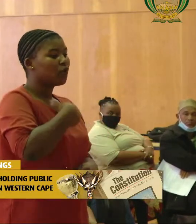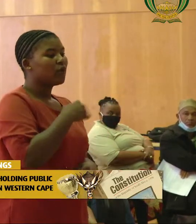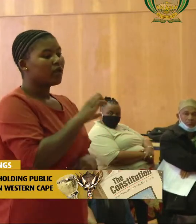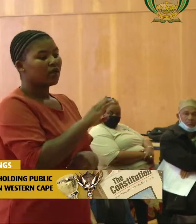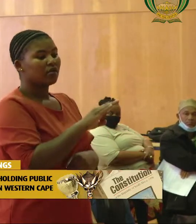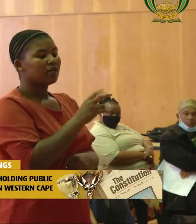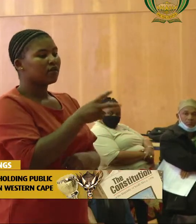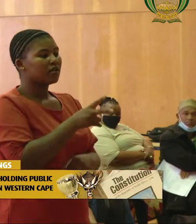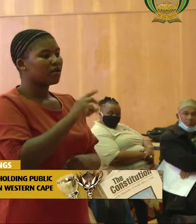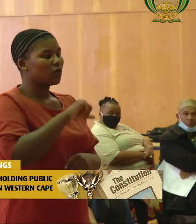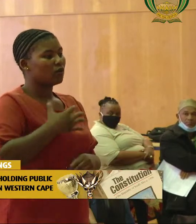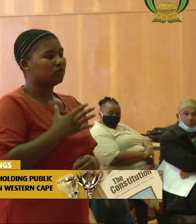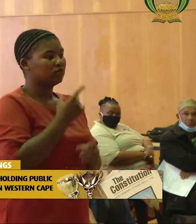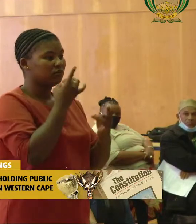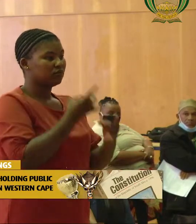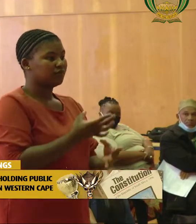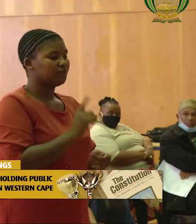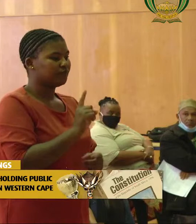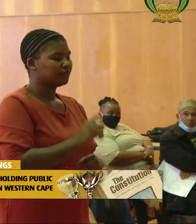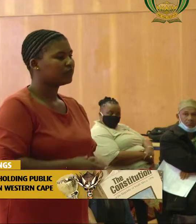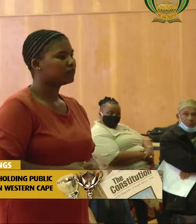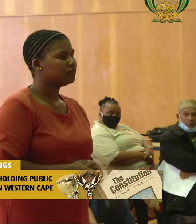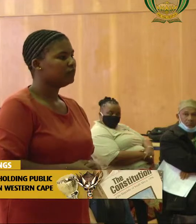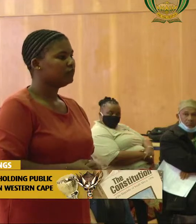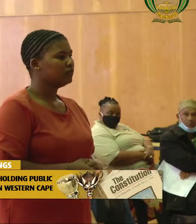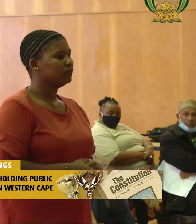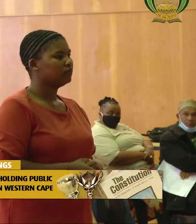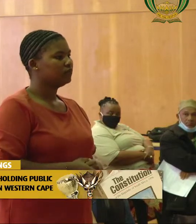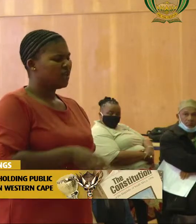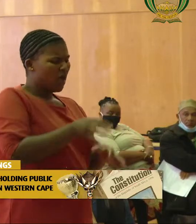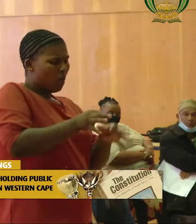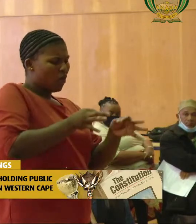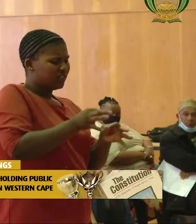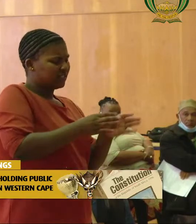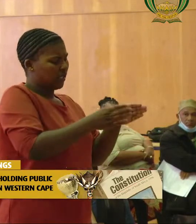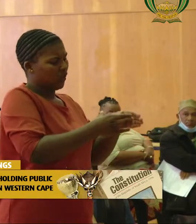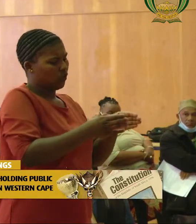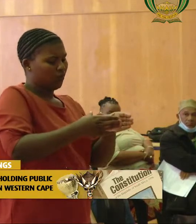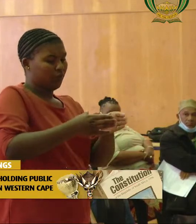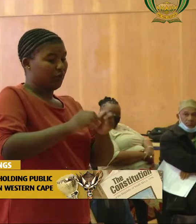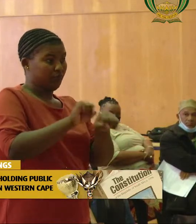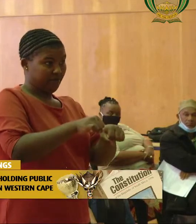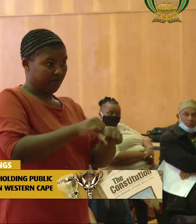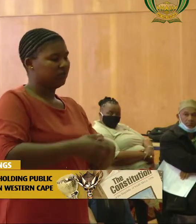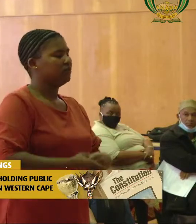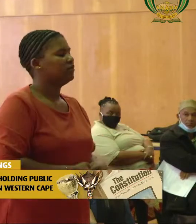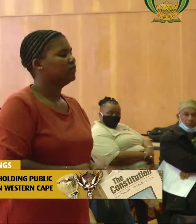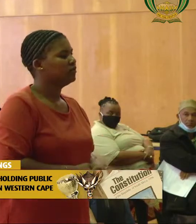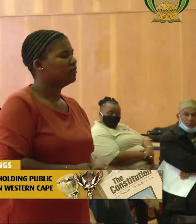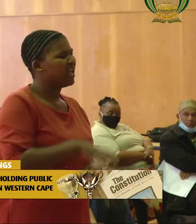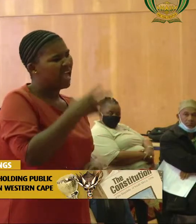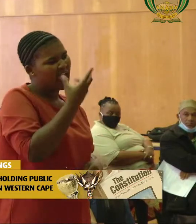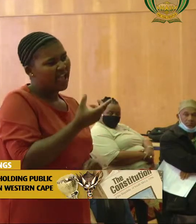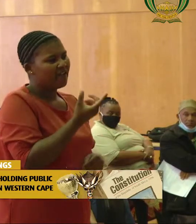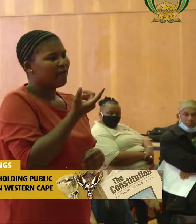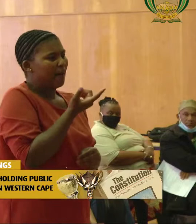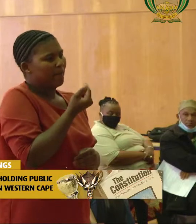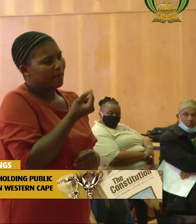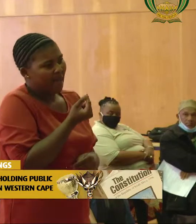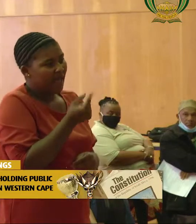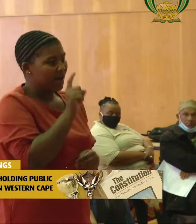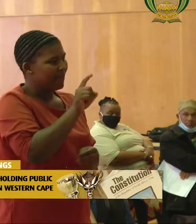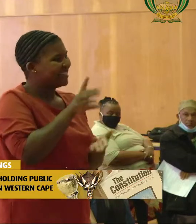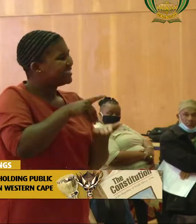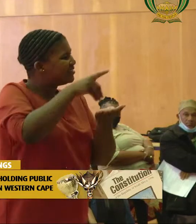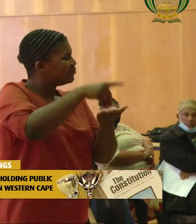that because currently the political parties, there's a certain amount of money that they must